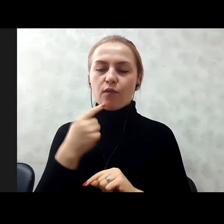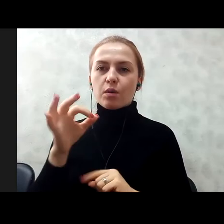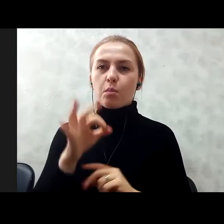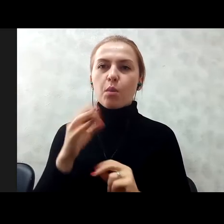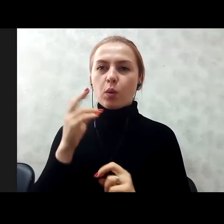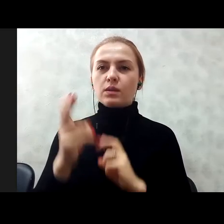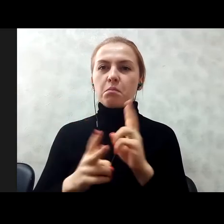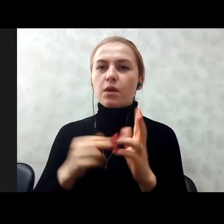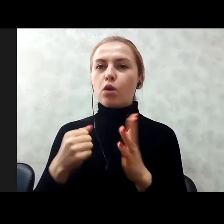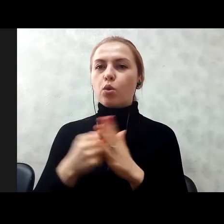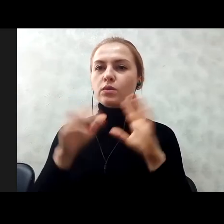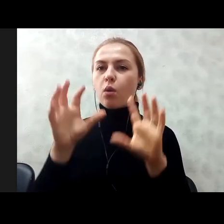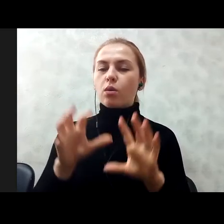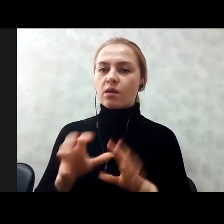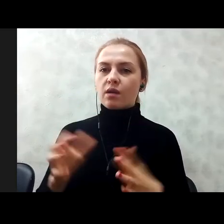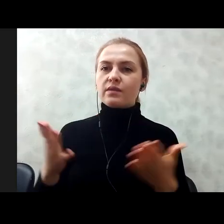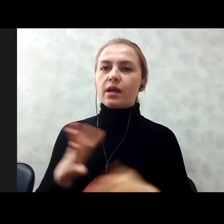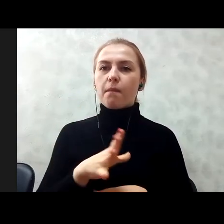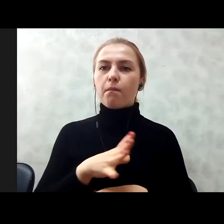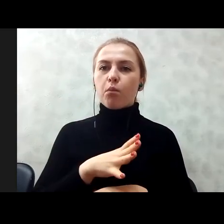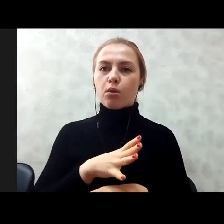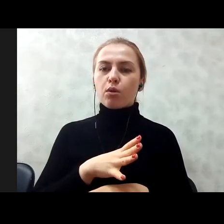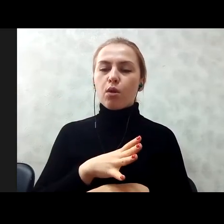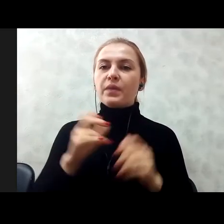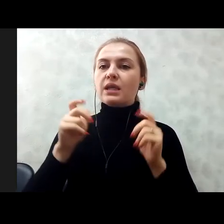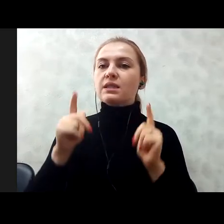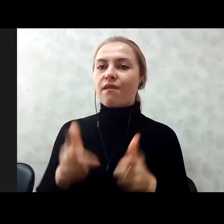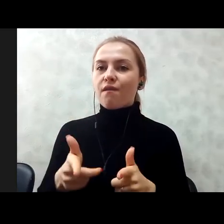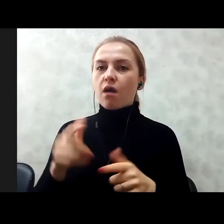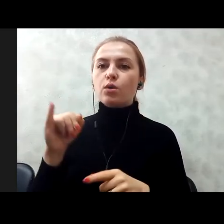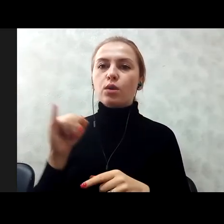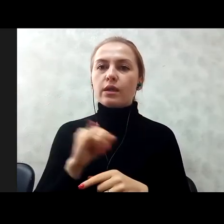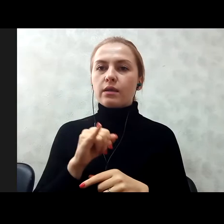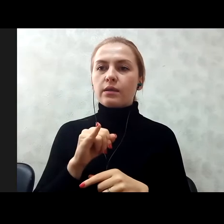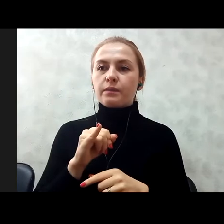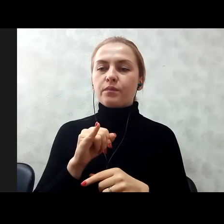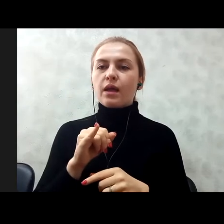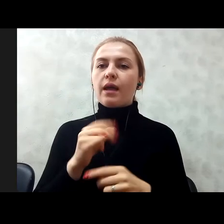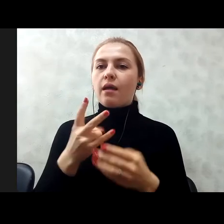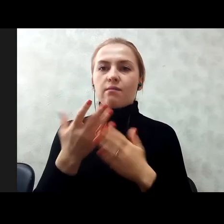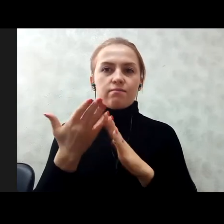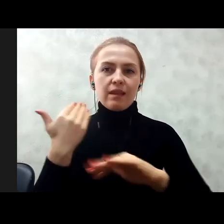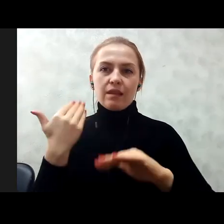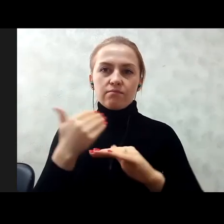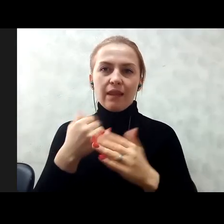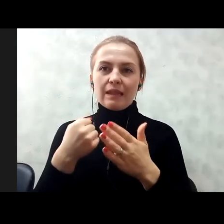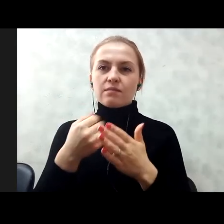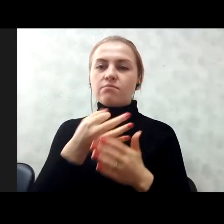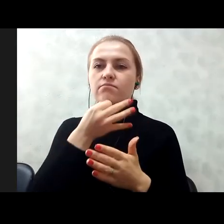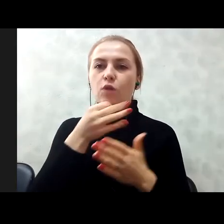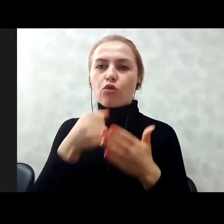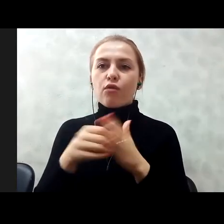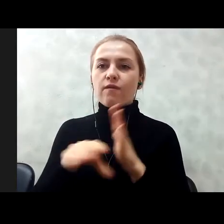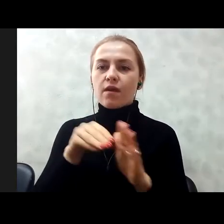created an environment for elections which was entirely new to stakeholders. Undoubtedly, it was a remarkable feature of